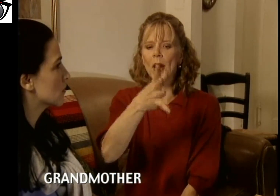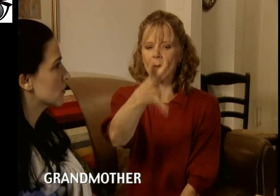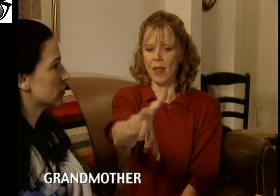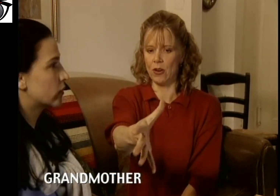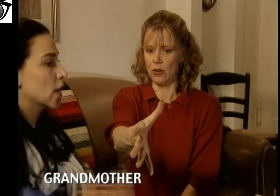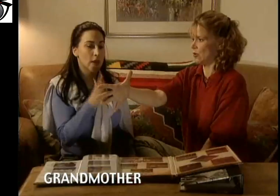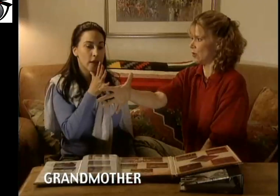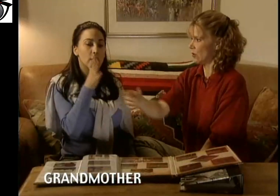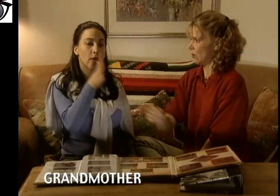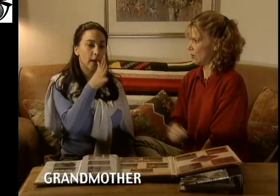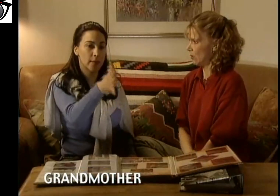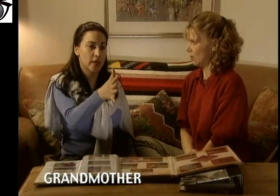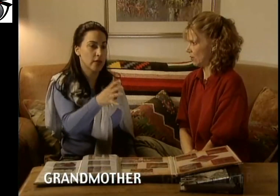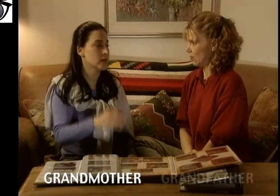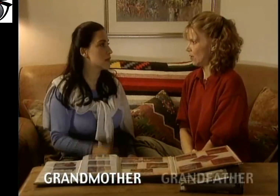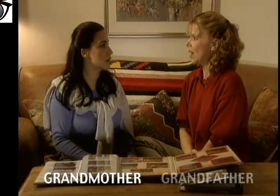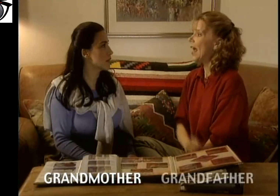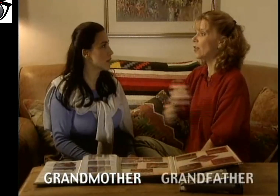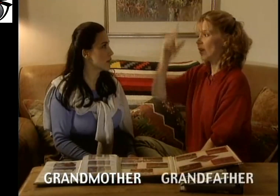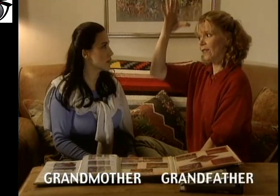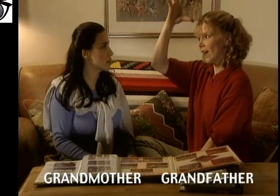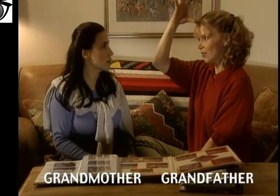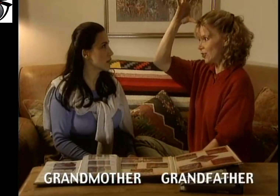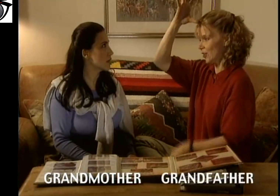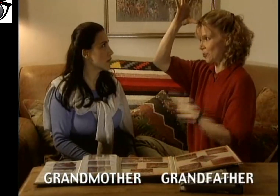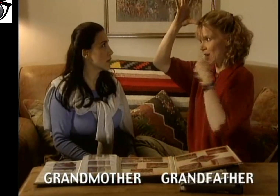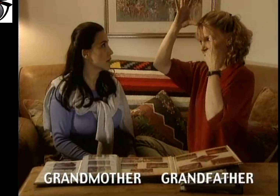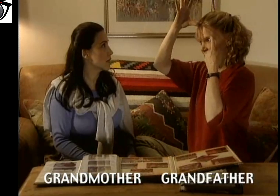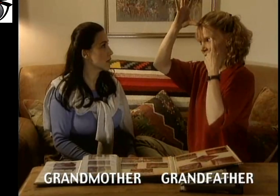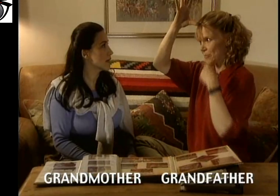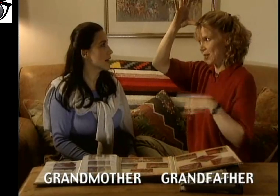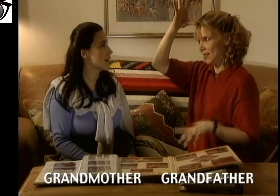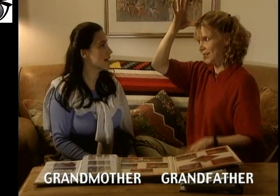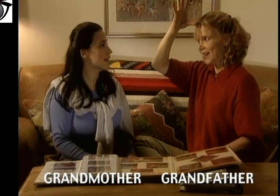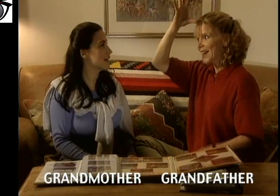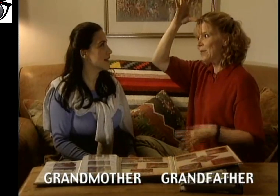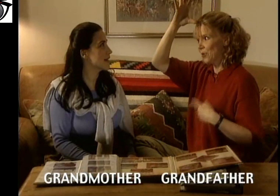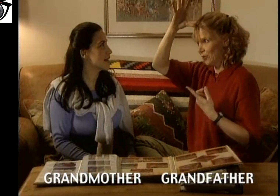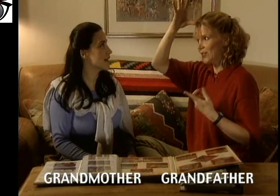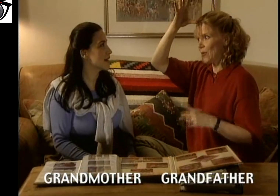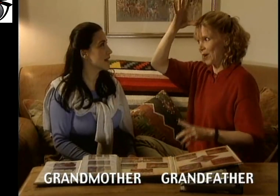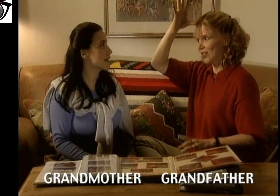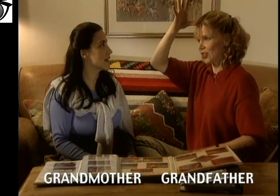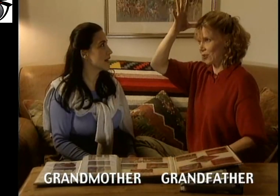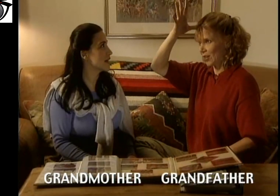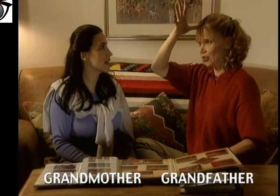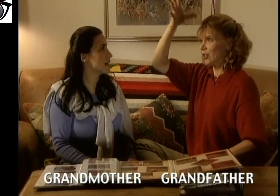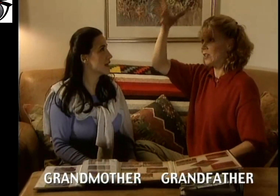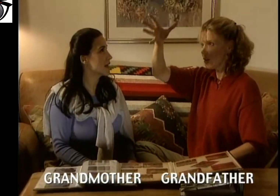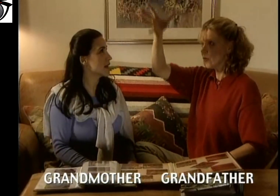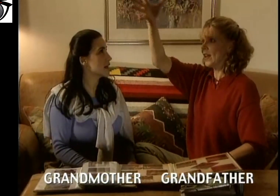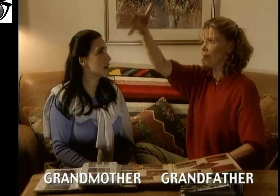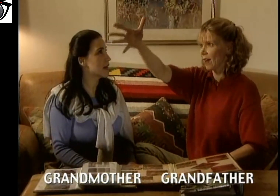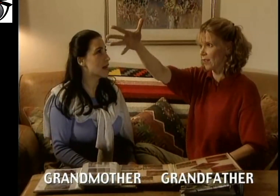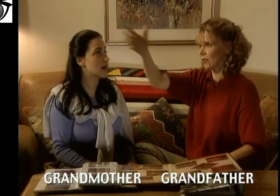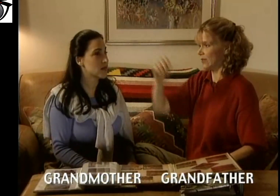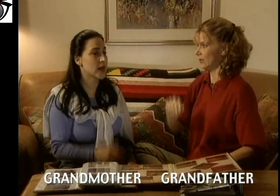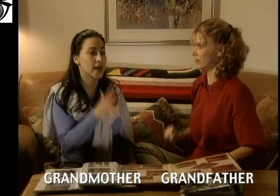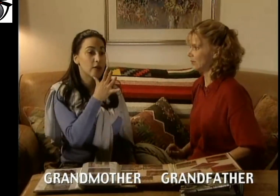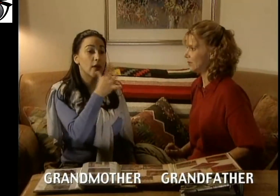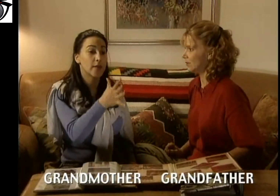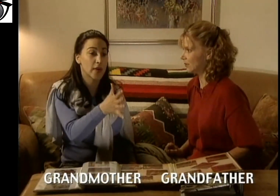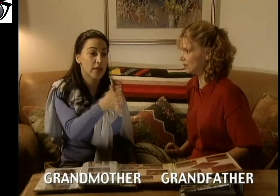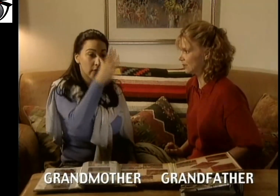generation. Grandmother. Grandmother. And grandfather starts right where father was, and moves away a generation.